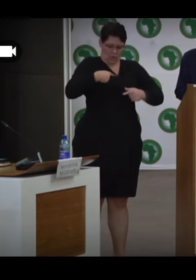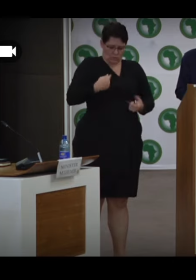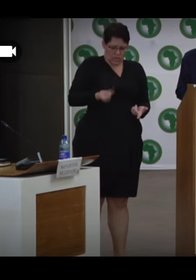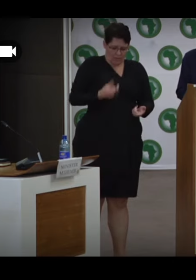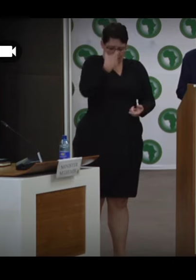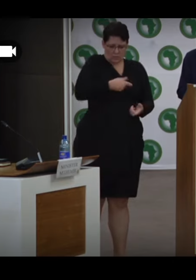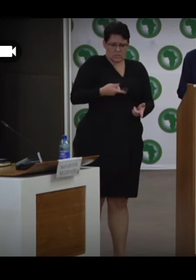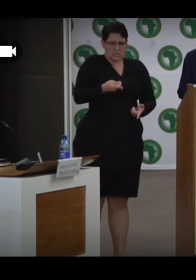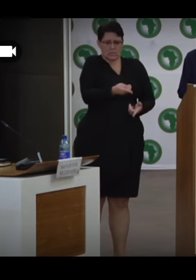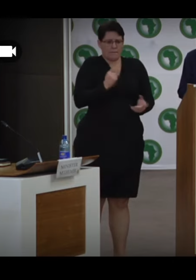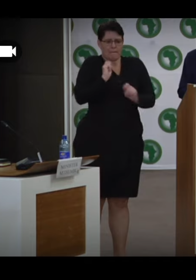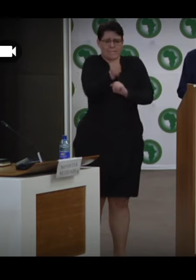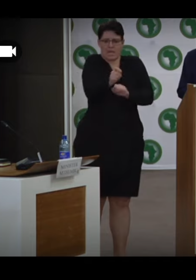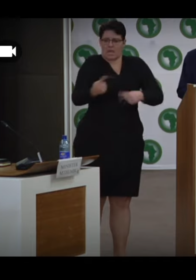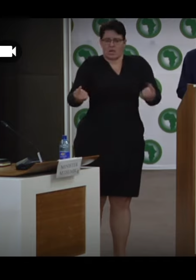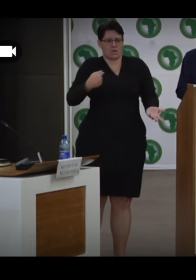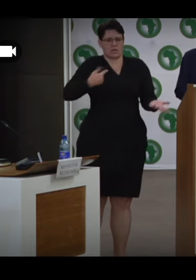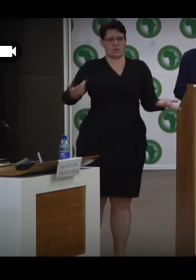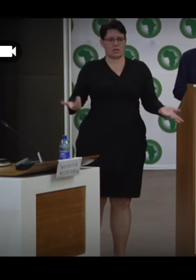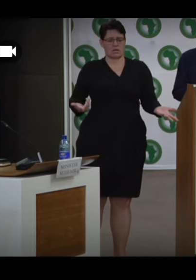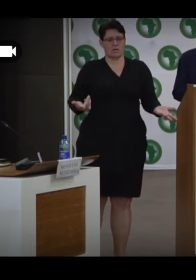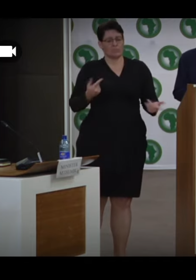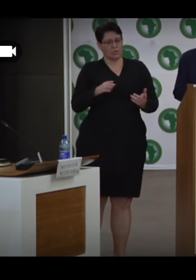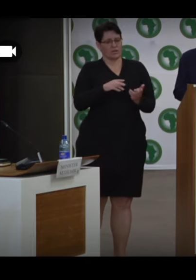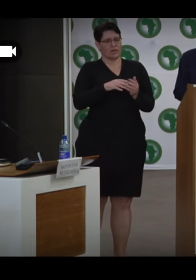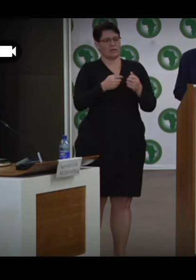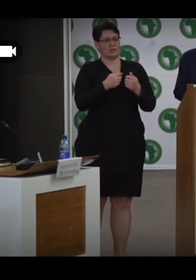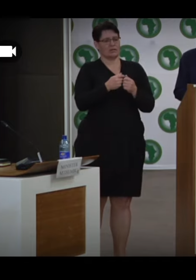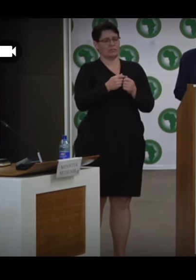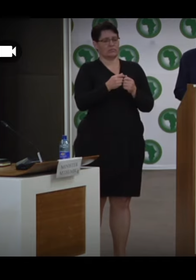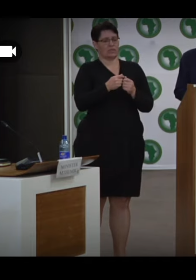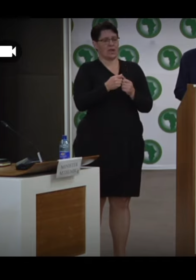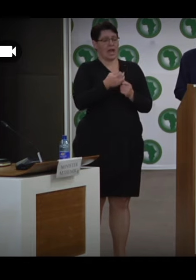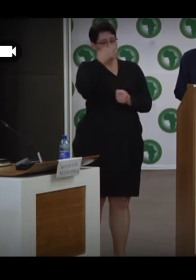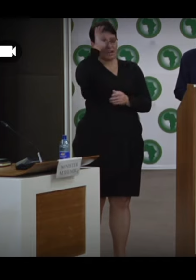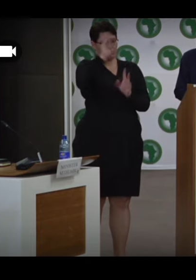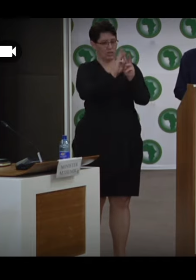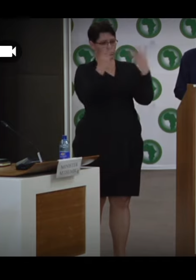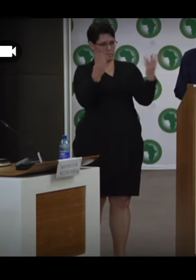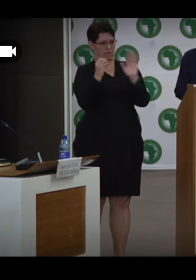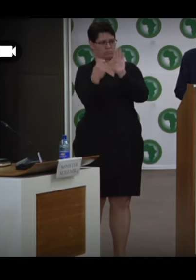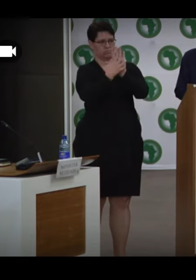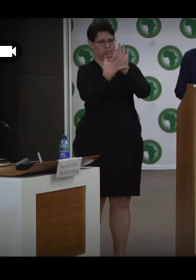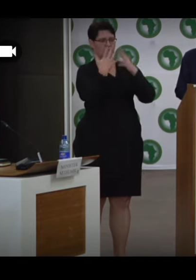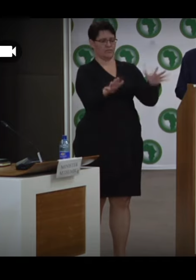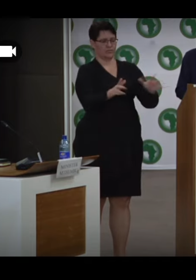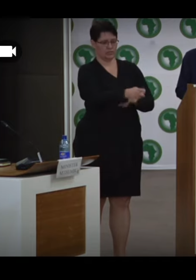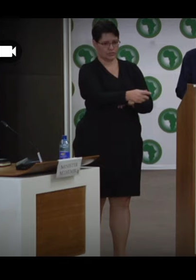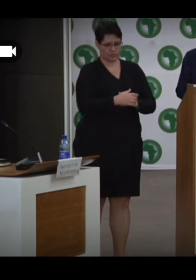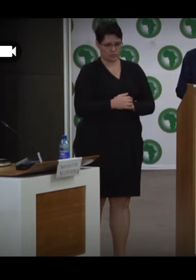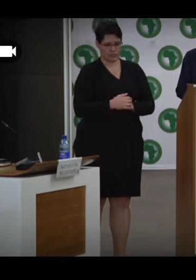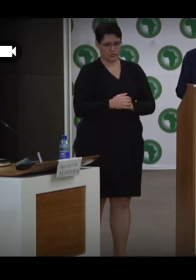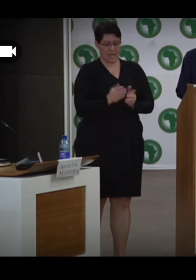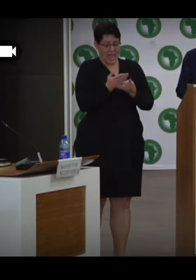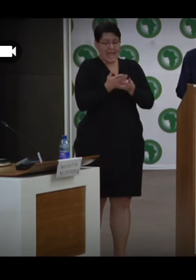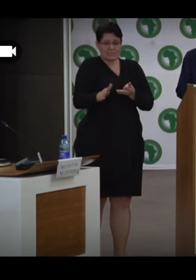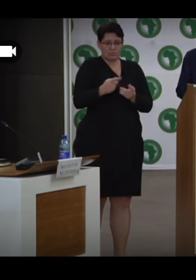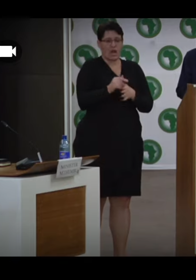ordinary citizens during this period. It was published in the Government Gazette yesterday. The exemptions will